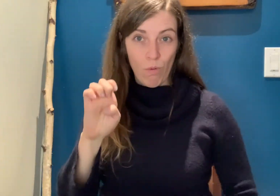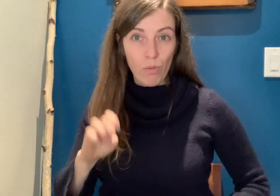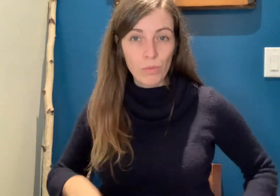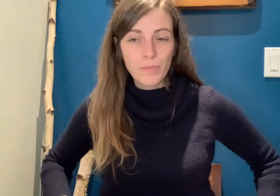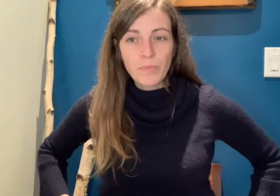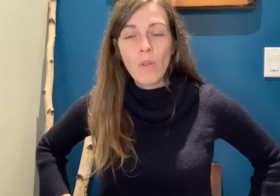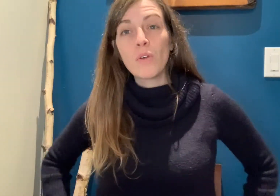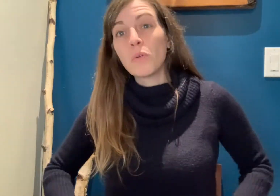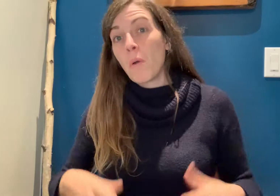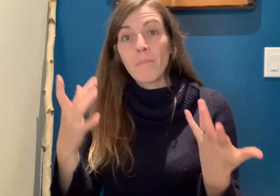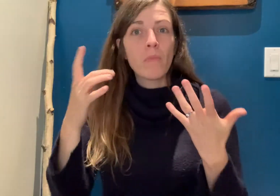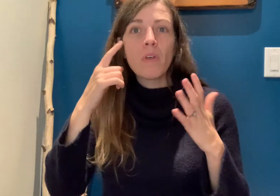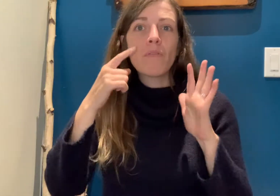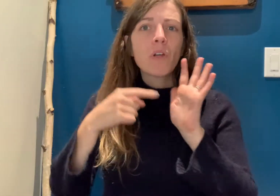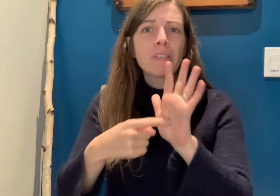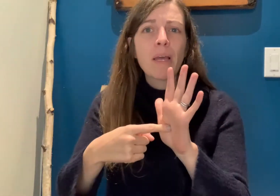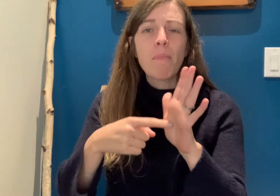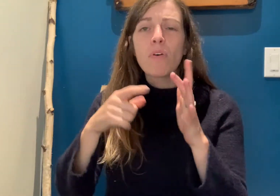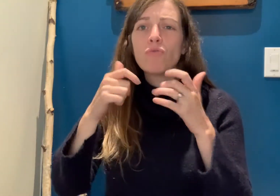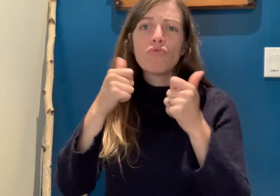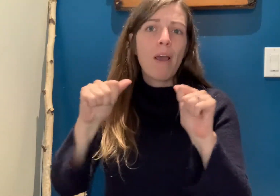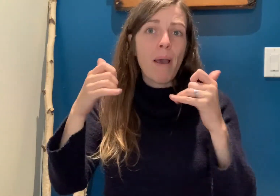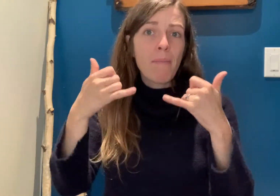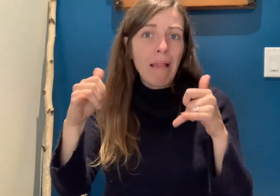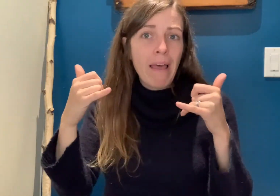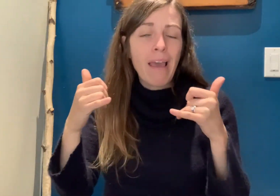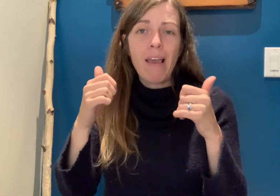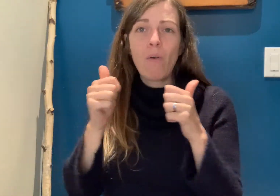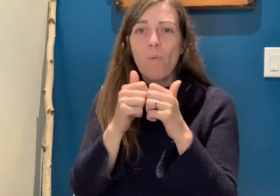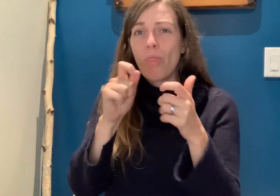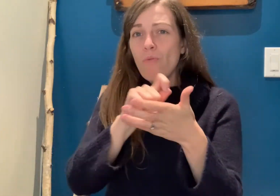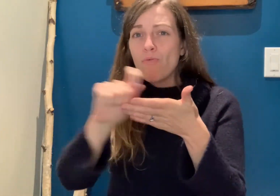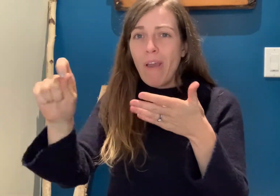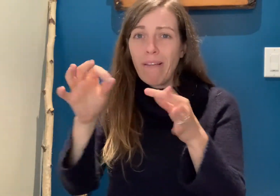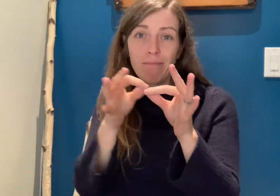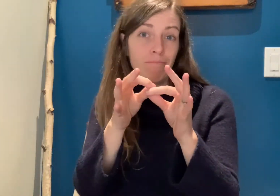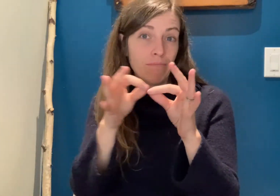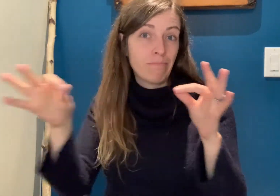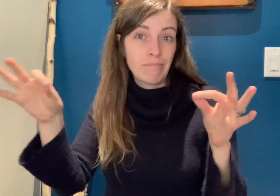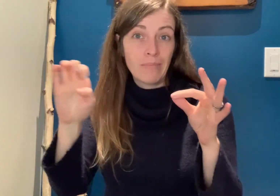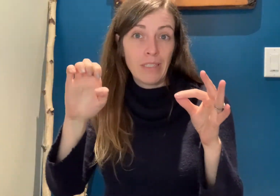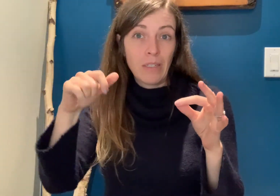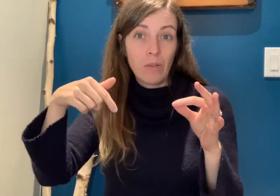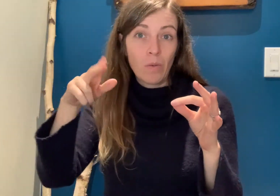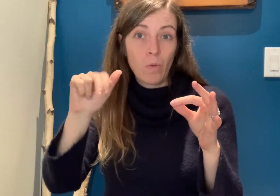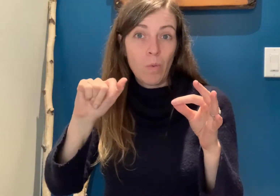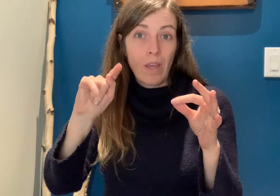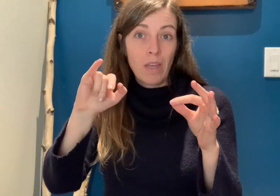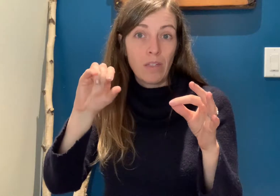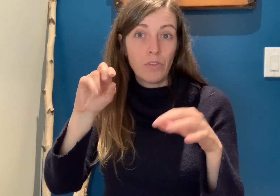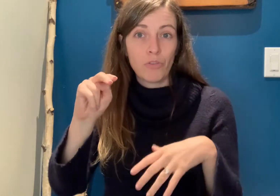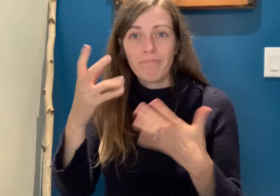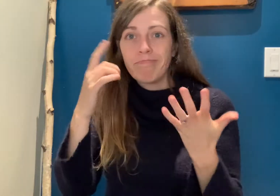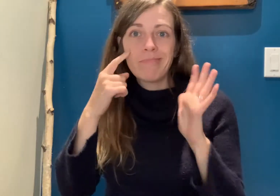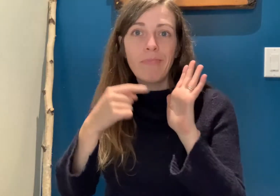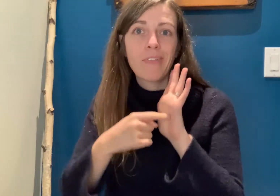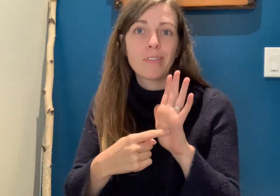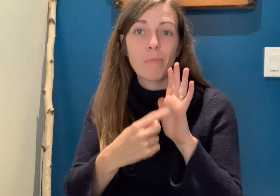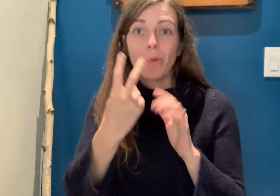actually running your code. So, for example, you can play around with writing a simple equation.